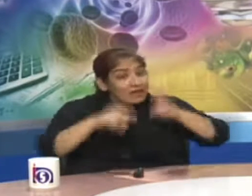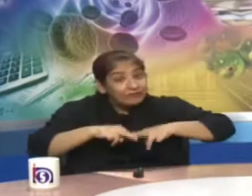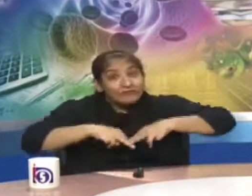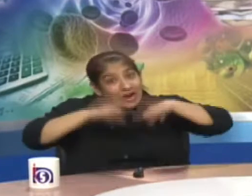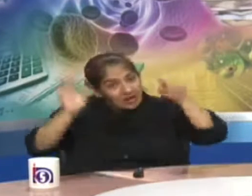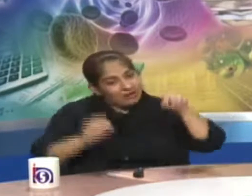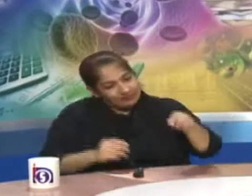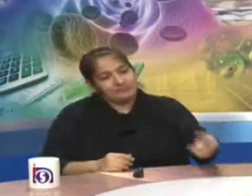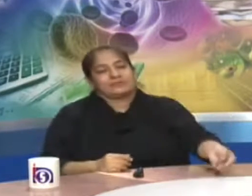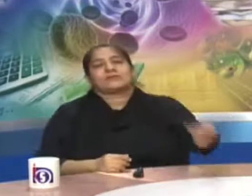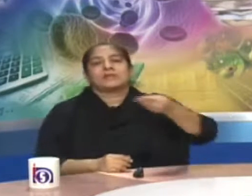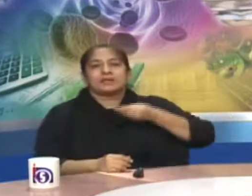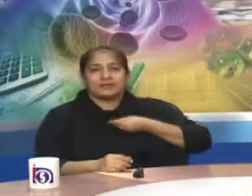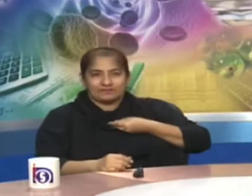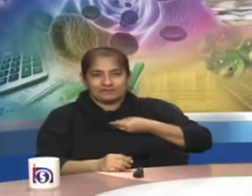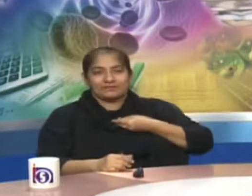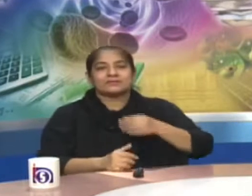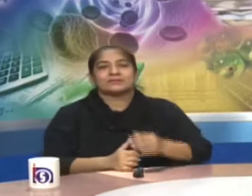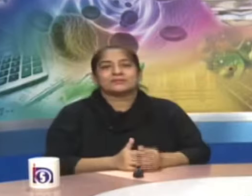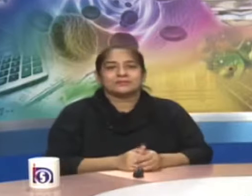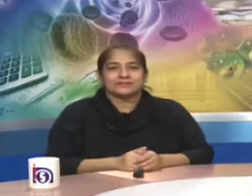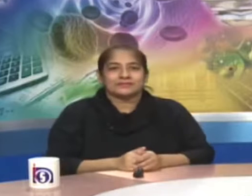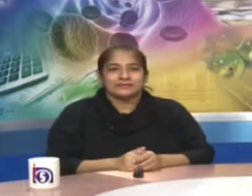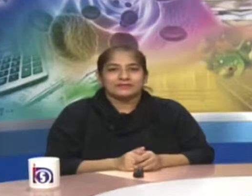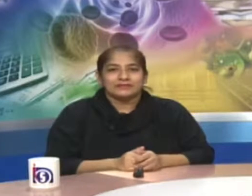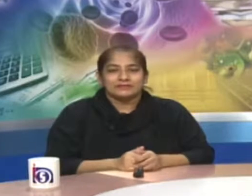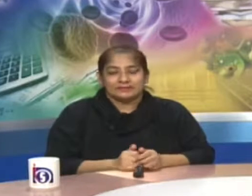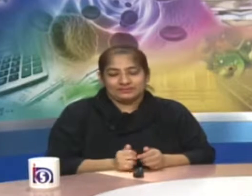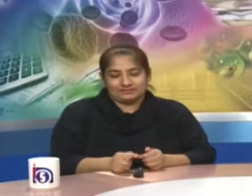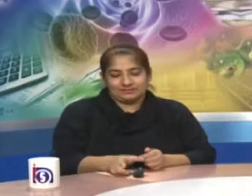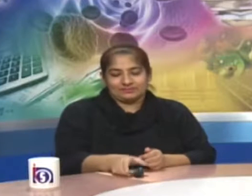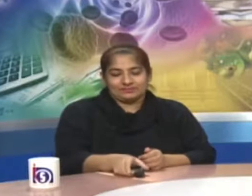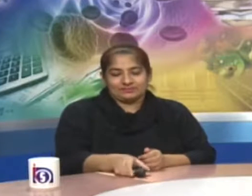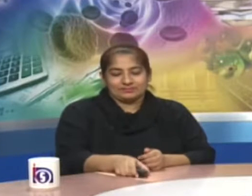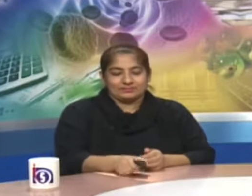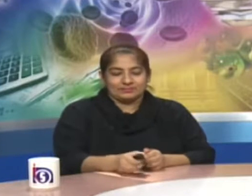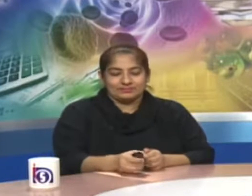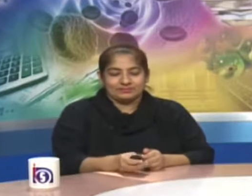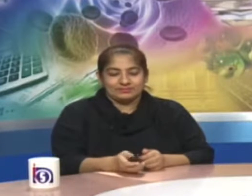So this is the final work. So these are the procedures.